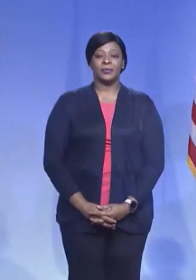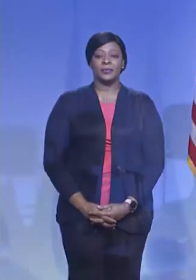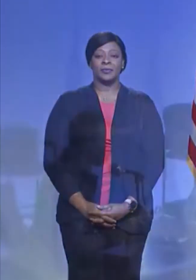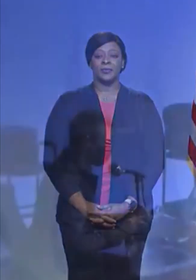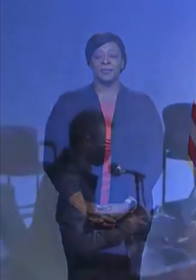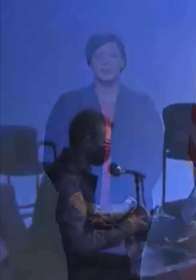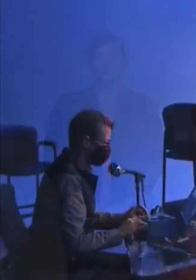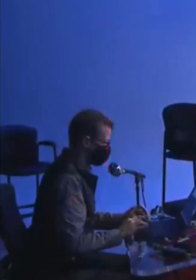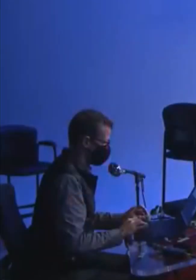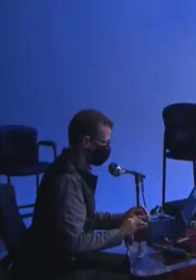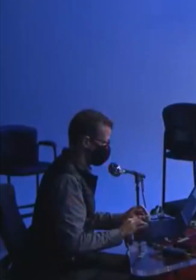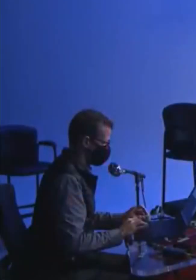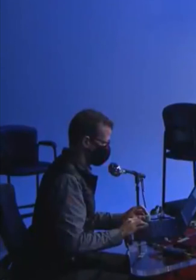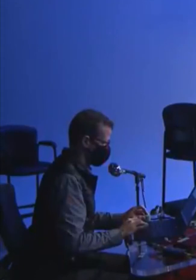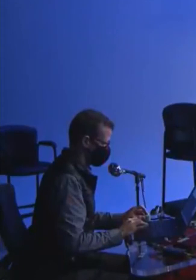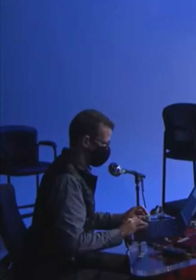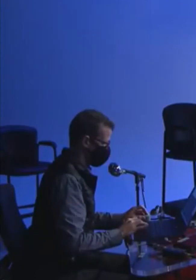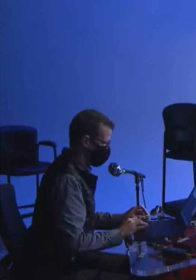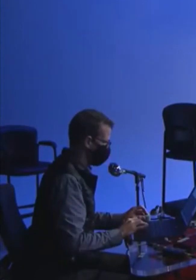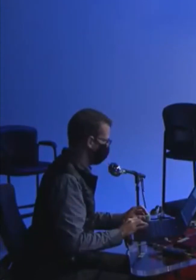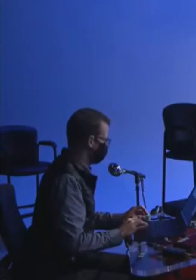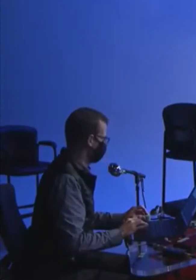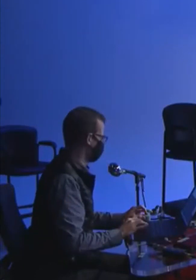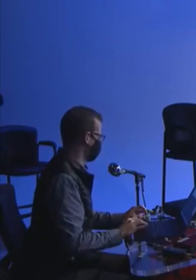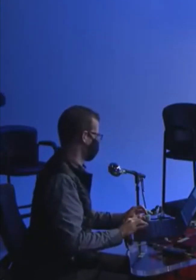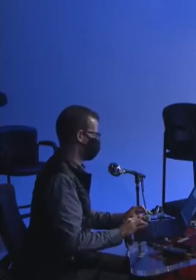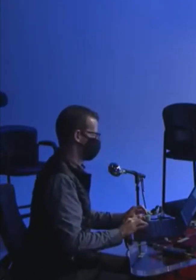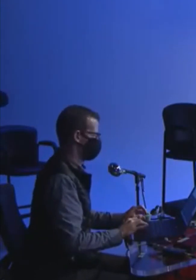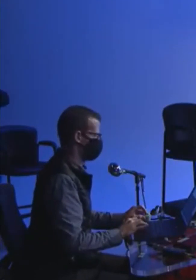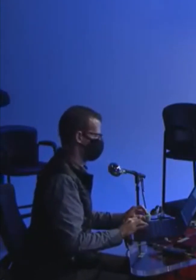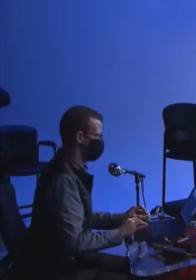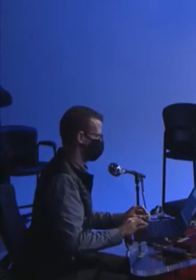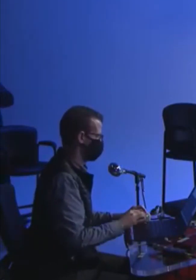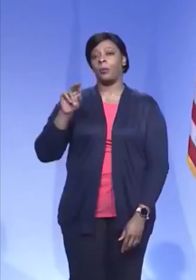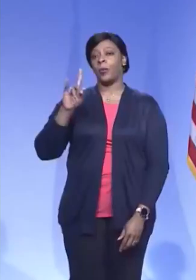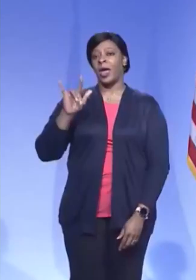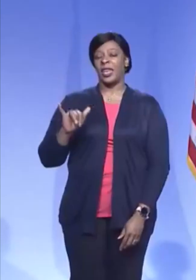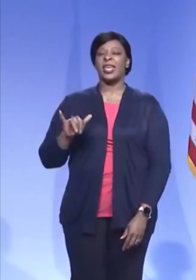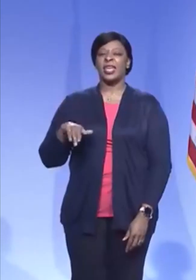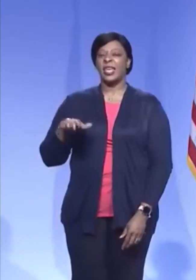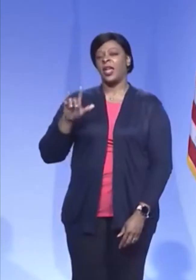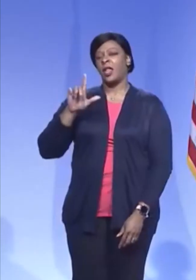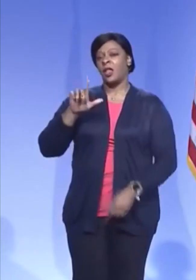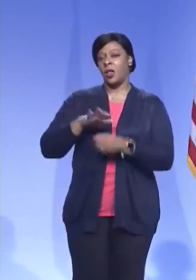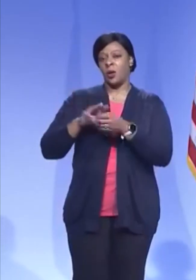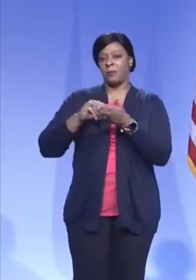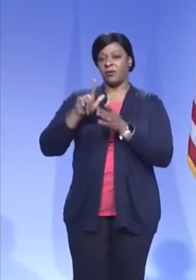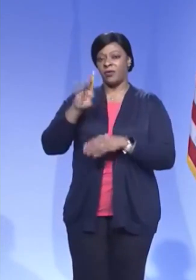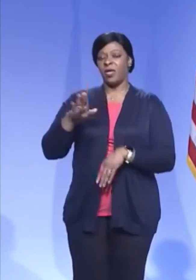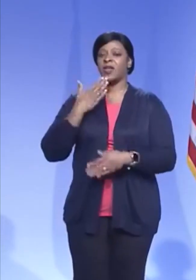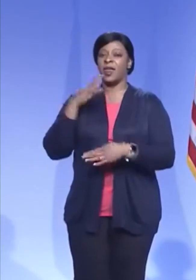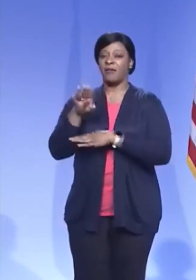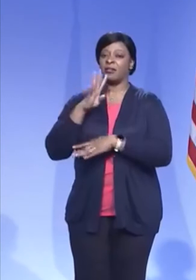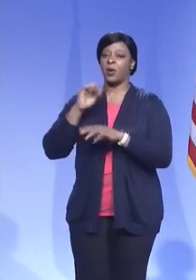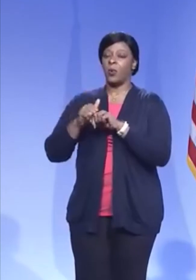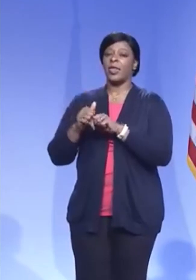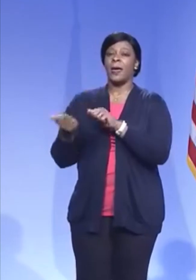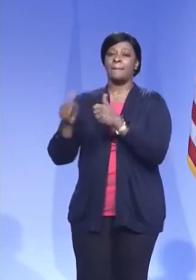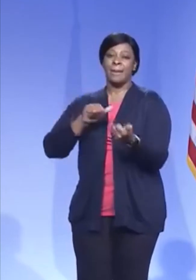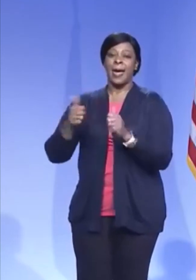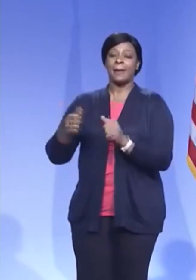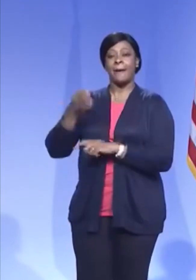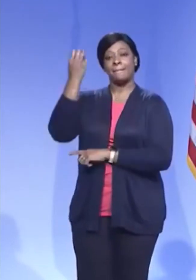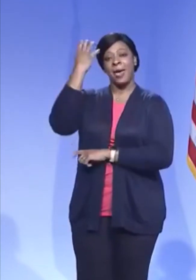Bradley Broders with Local Memphis 24. Thanks, everyone. Good afternoon. I spoke with Baptist and Methodist